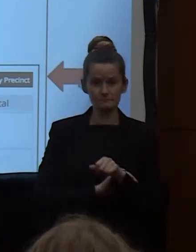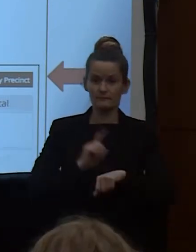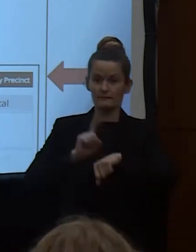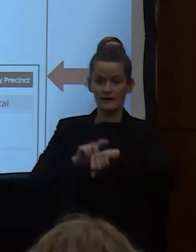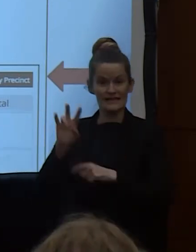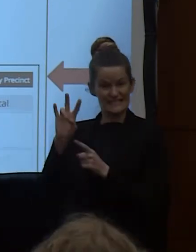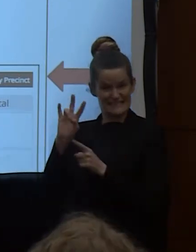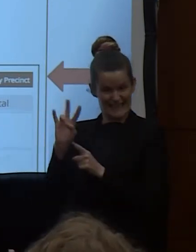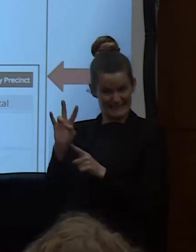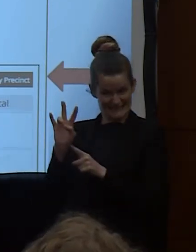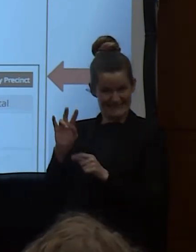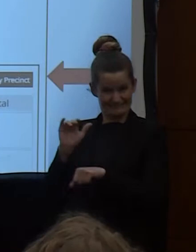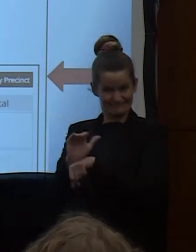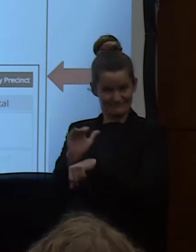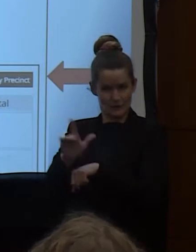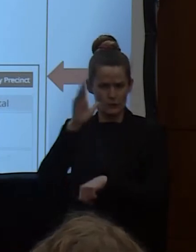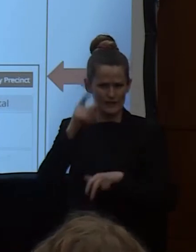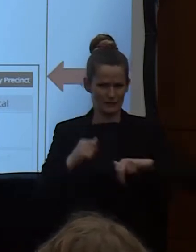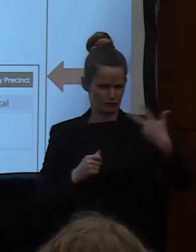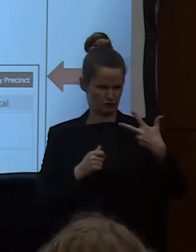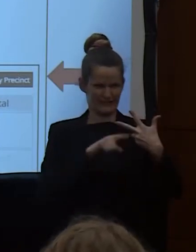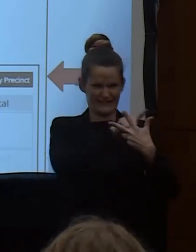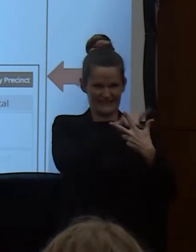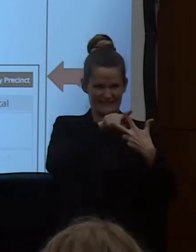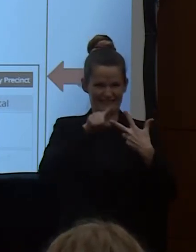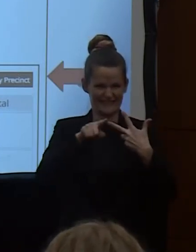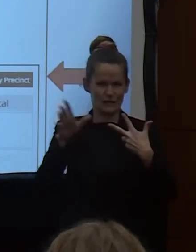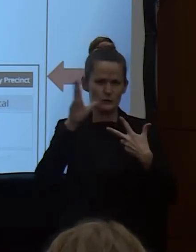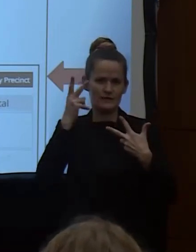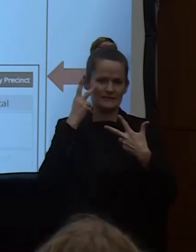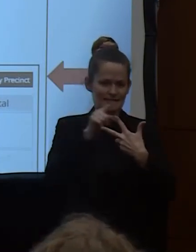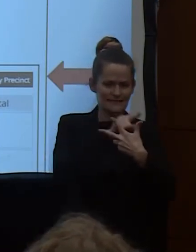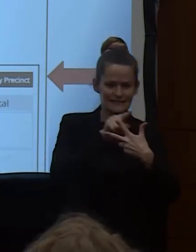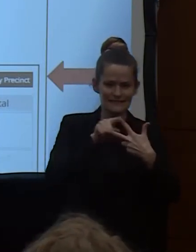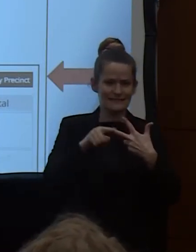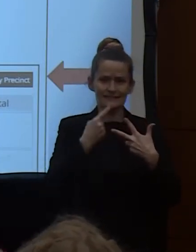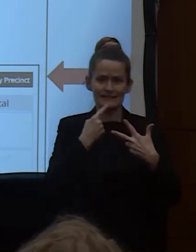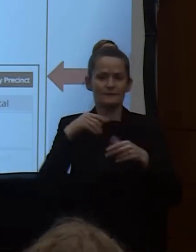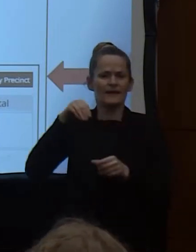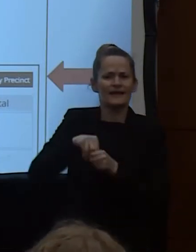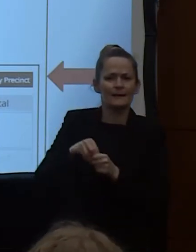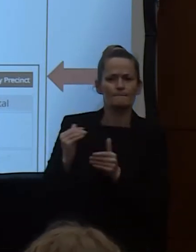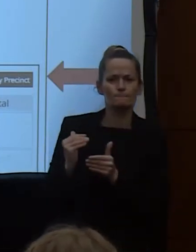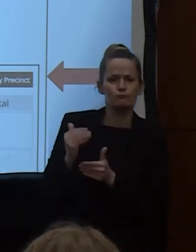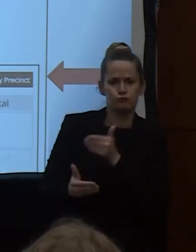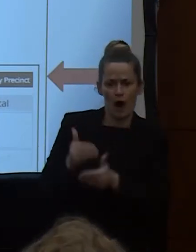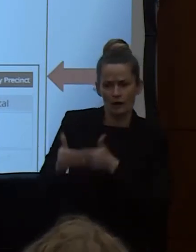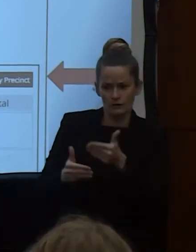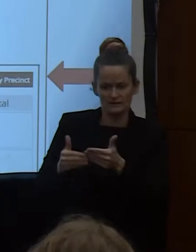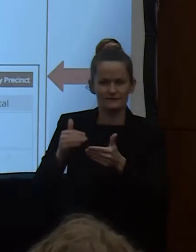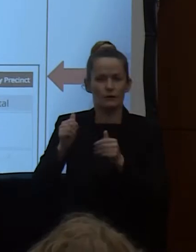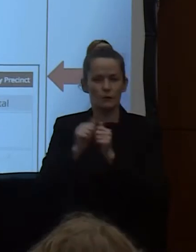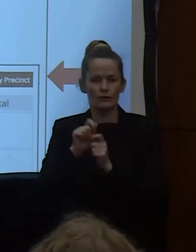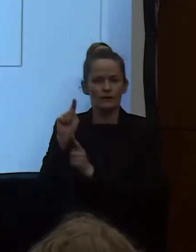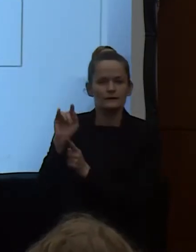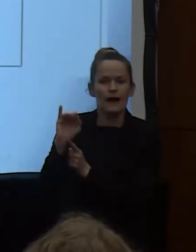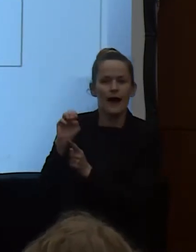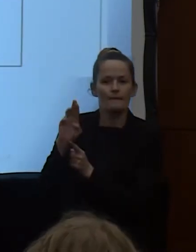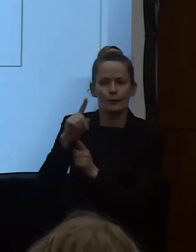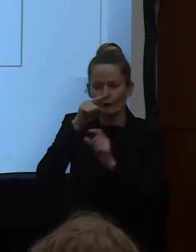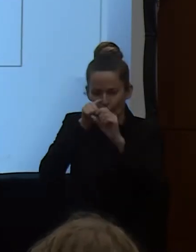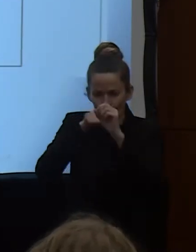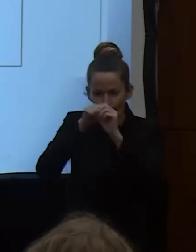at the legend there. And then you'll be able to track them and see when they are reported in each locality. Also, if you click